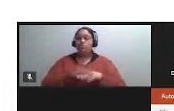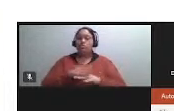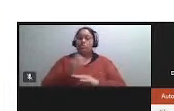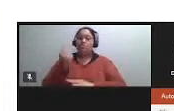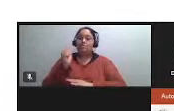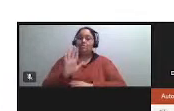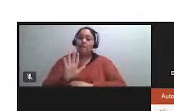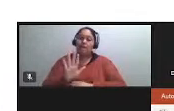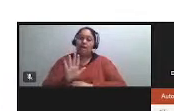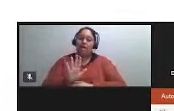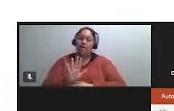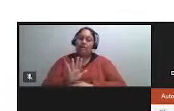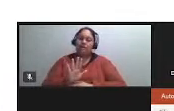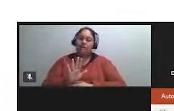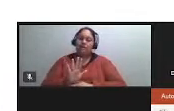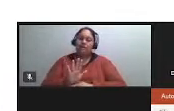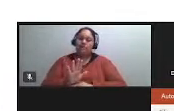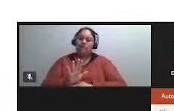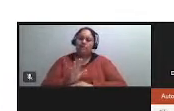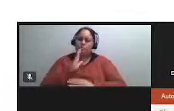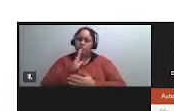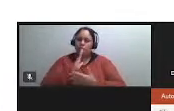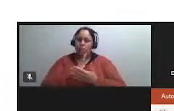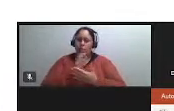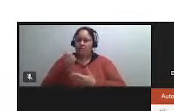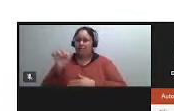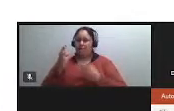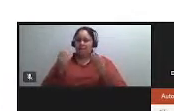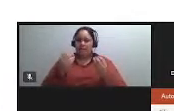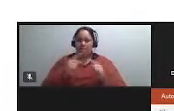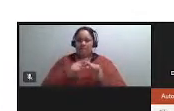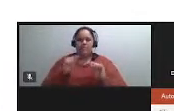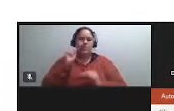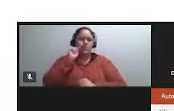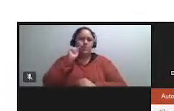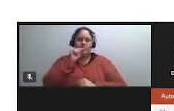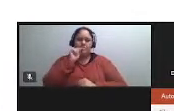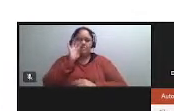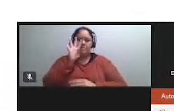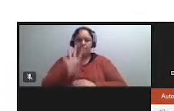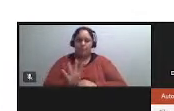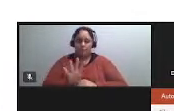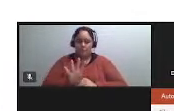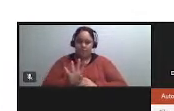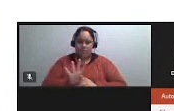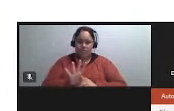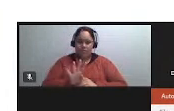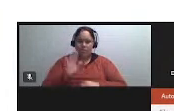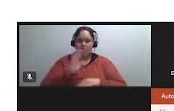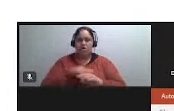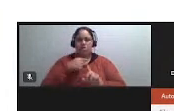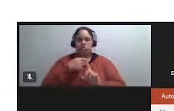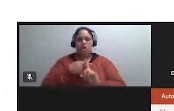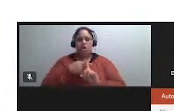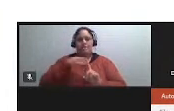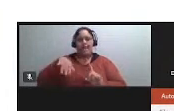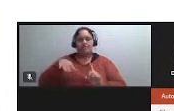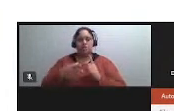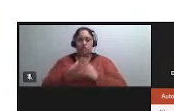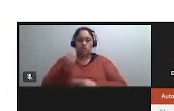slide number, I don't know slide number, but is the Q4 on targets not